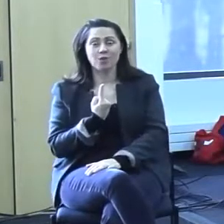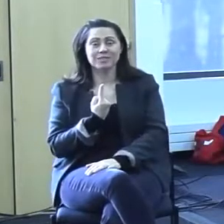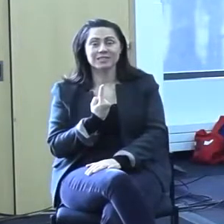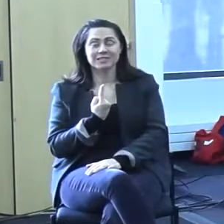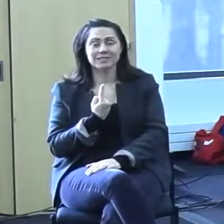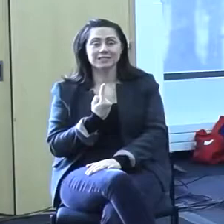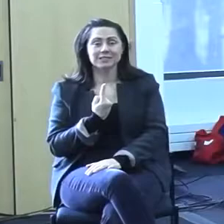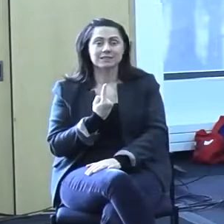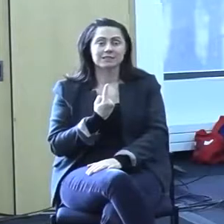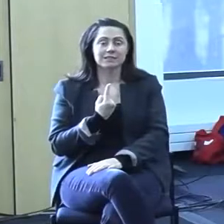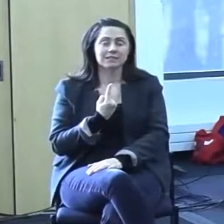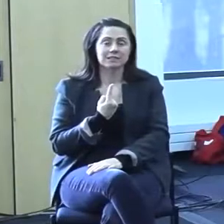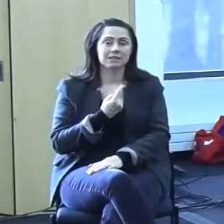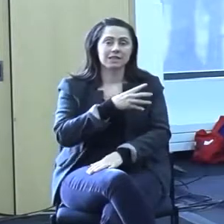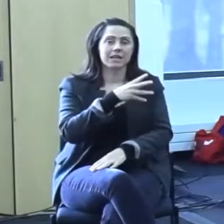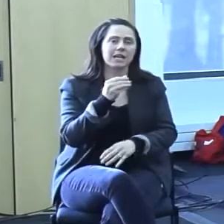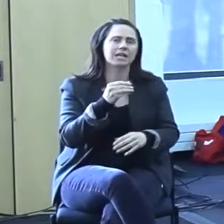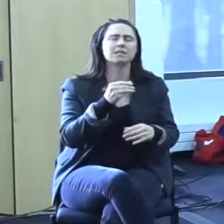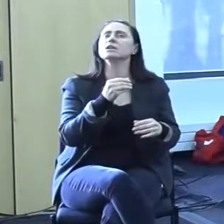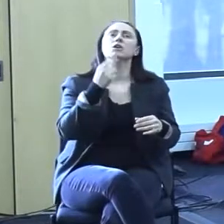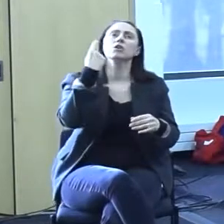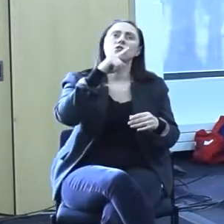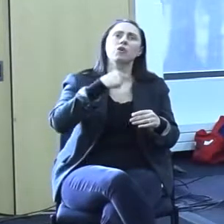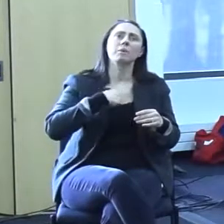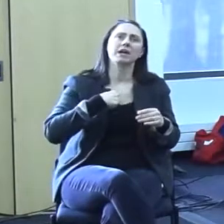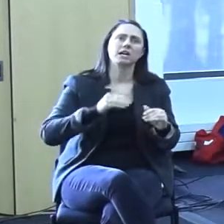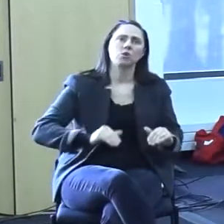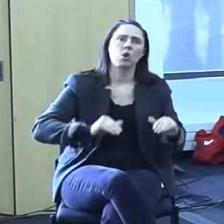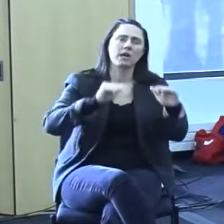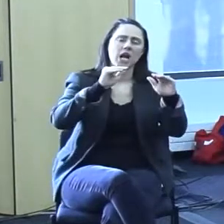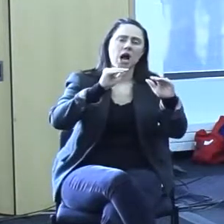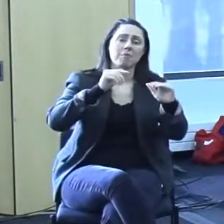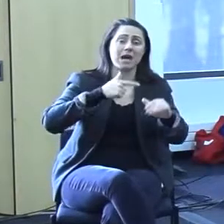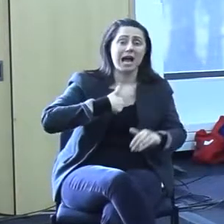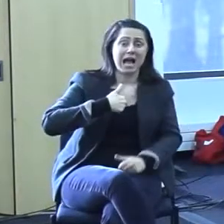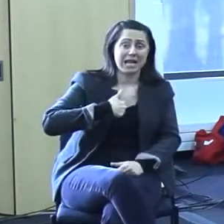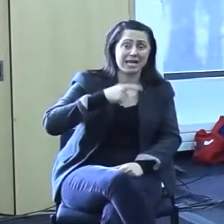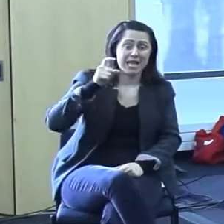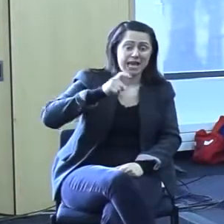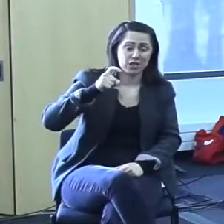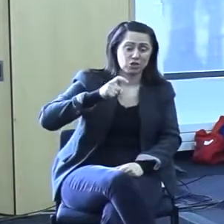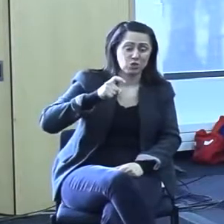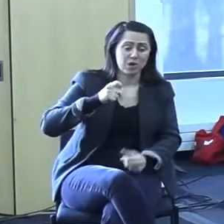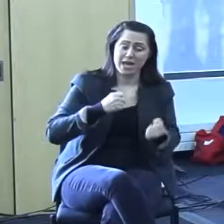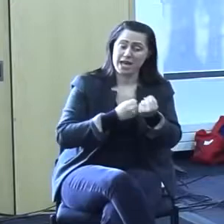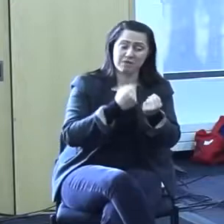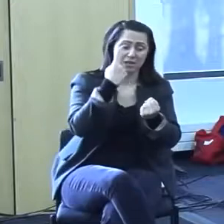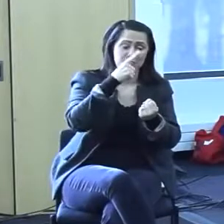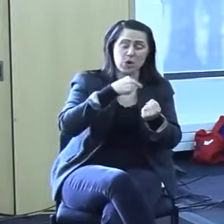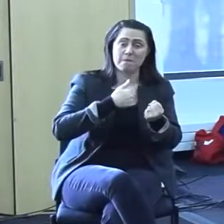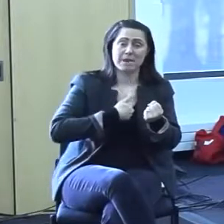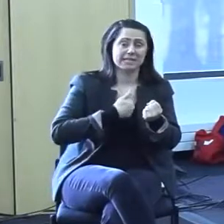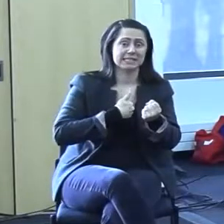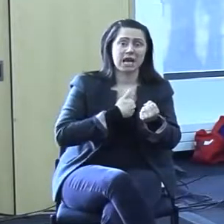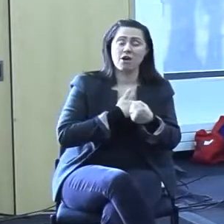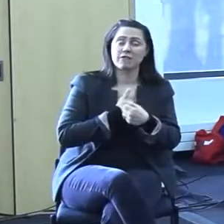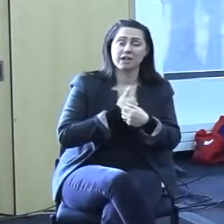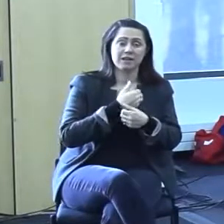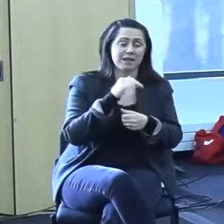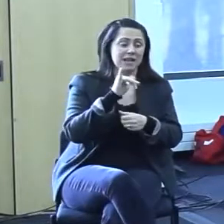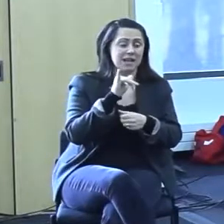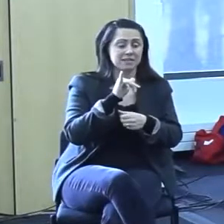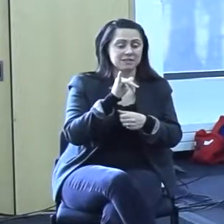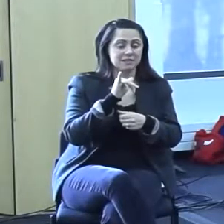as as me growing up, I had to advocate for myself at